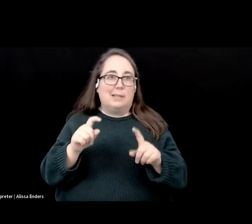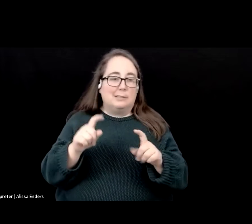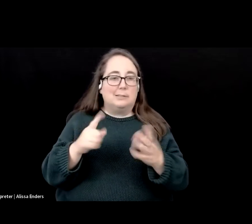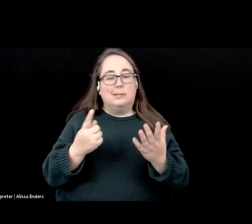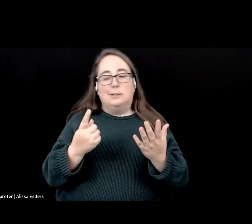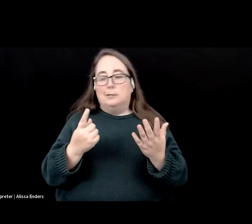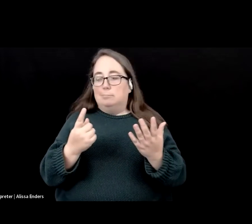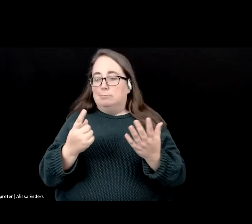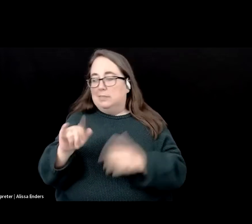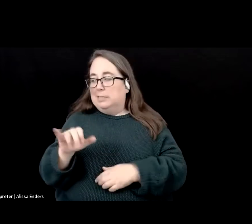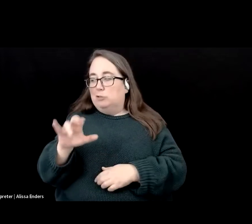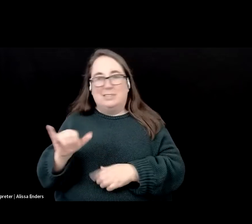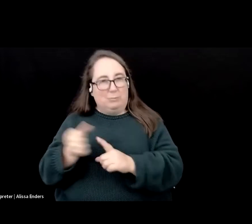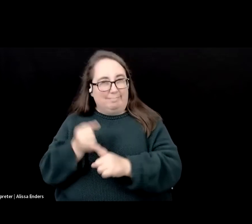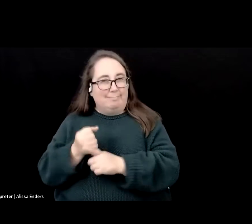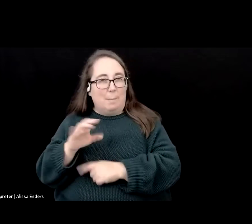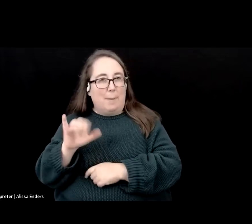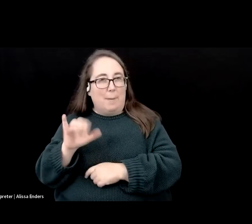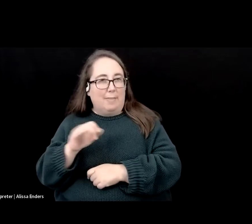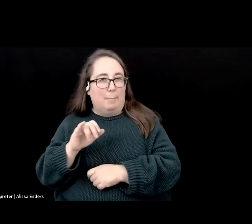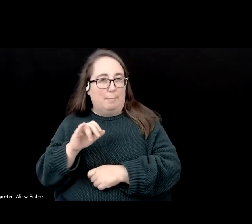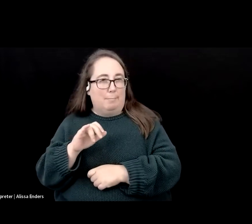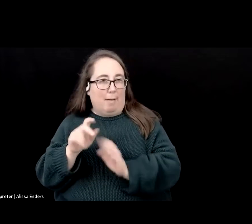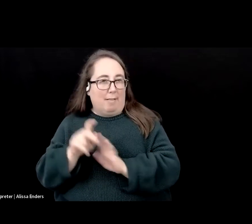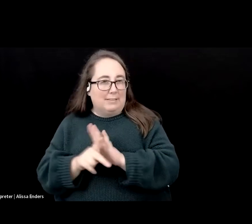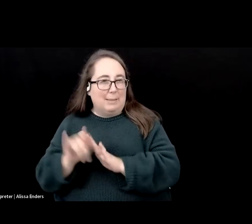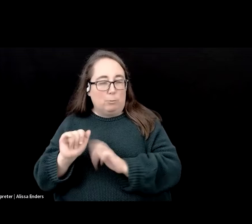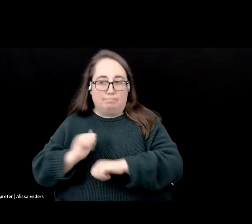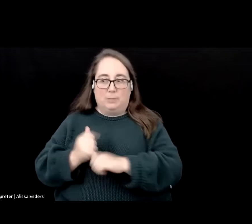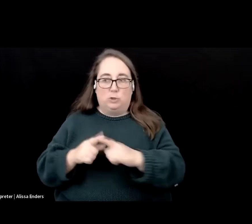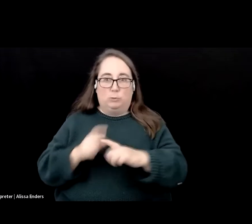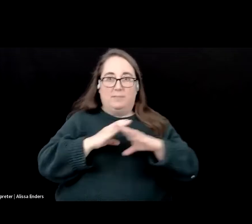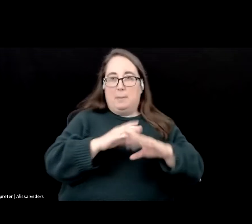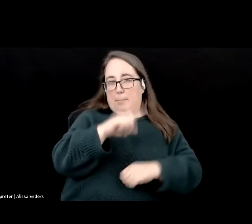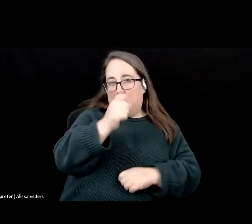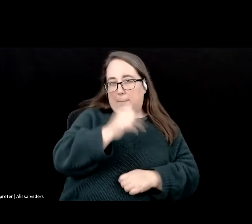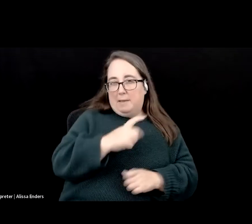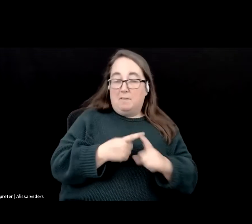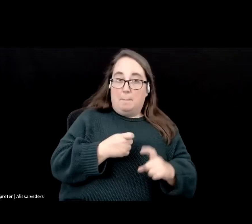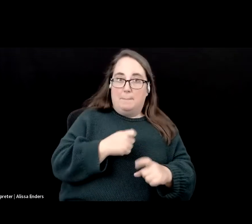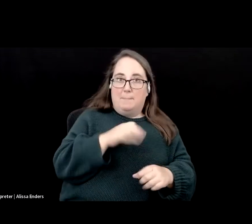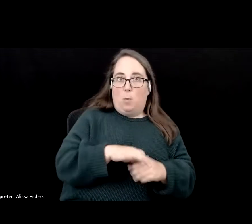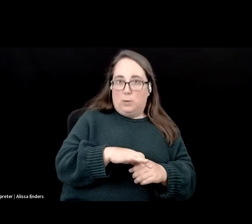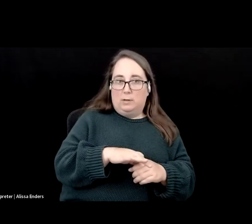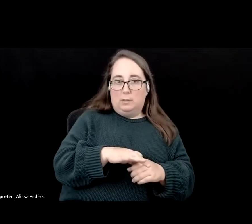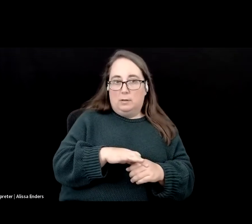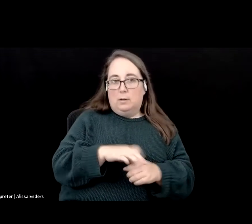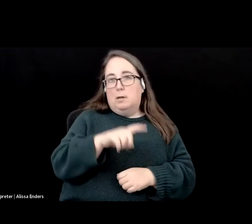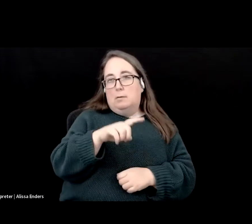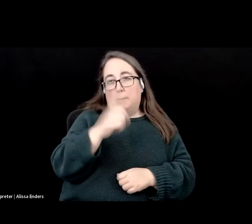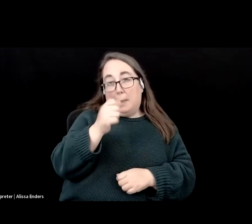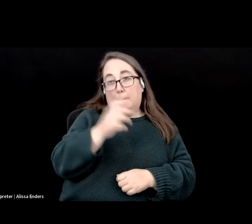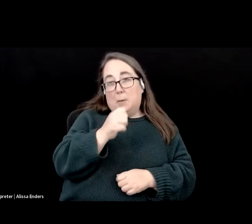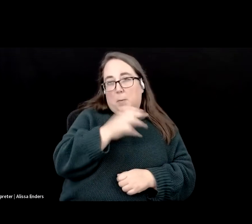Latinos were impacted by those policies that were put in place to prevent Black men from being able to vote, especially Black men in